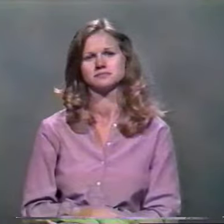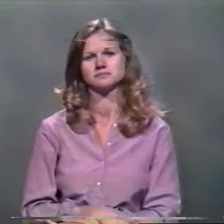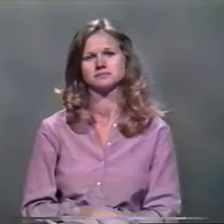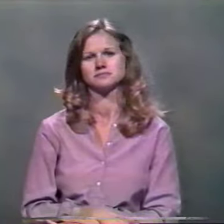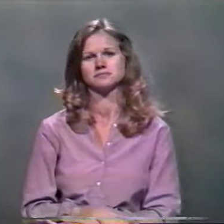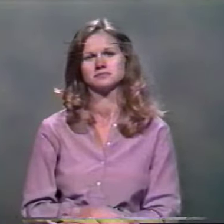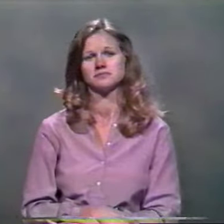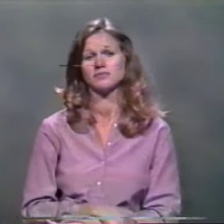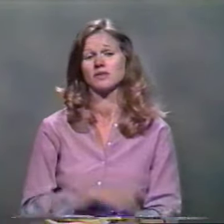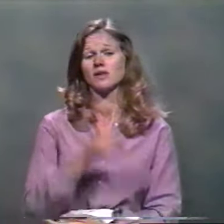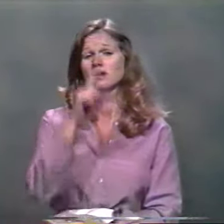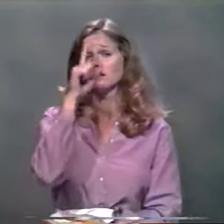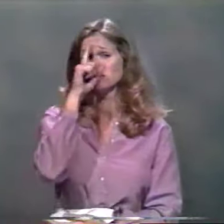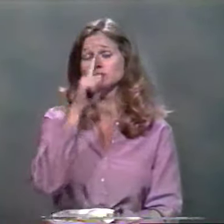doorbell.